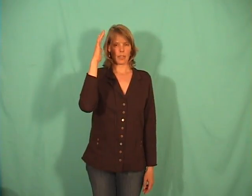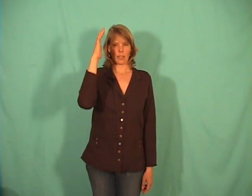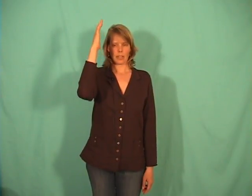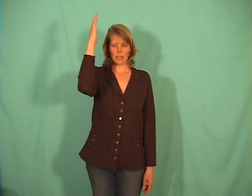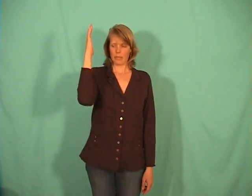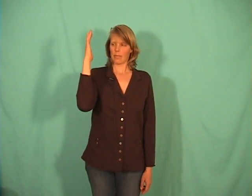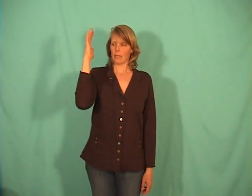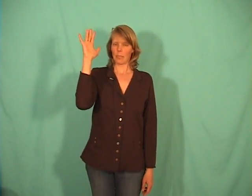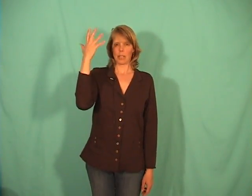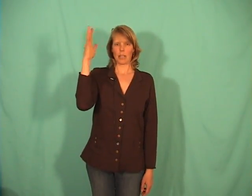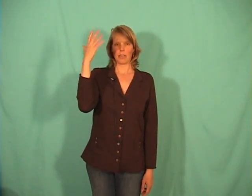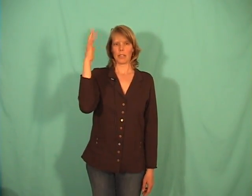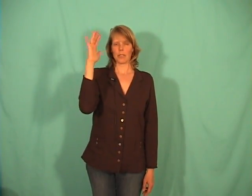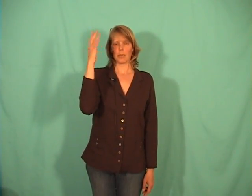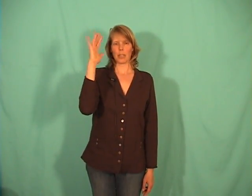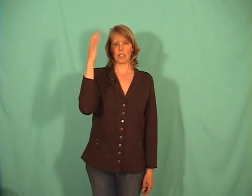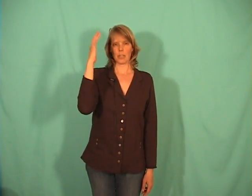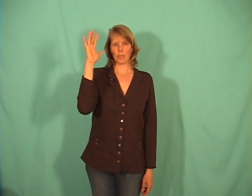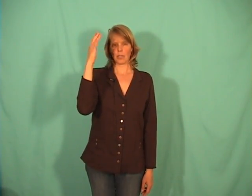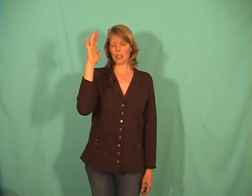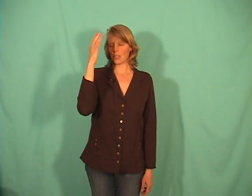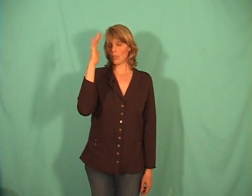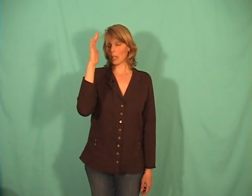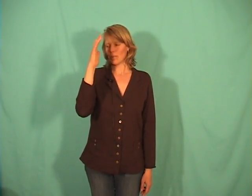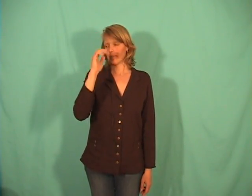It's kind of up in the air and here's the branches moving. Tree.